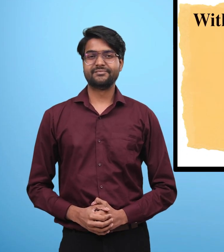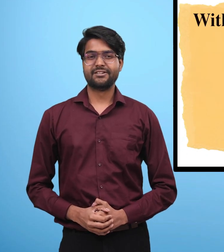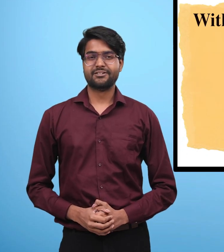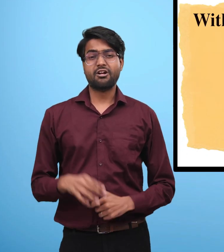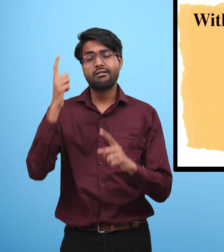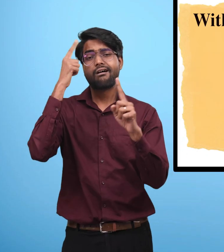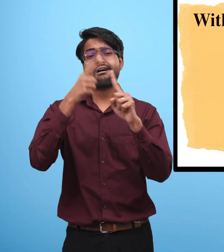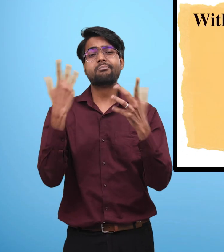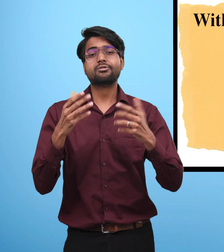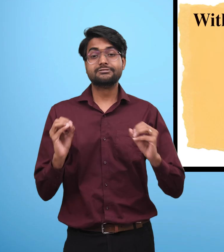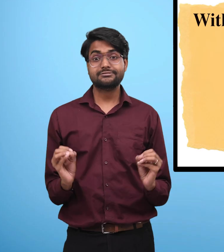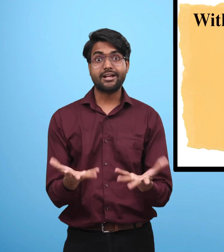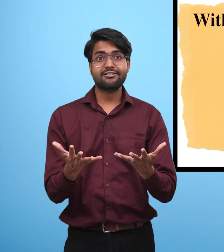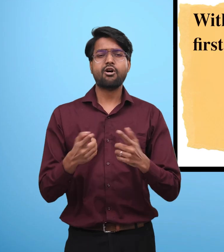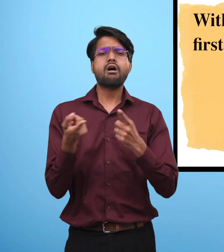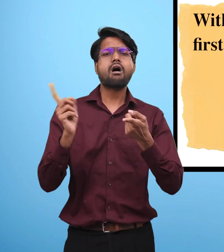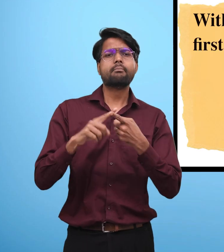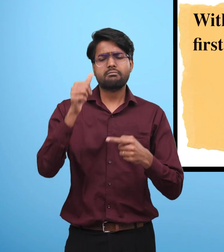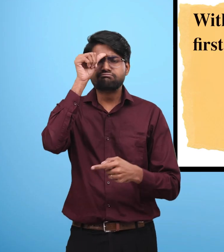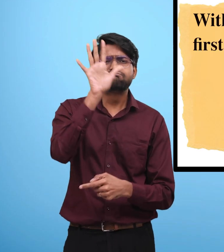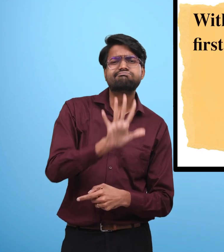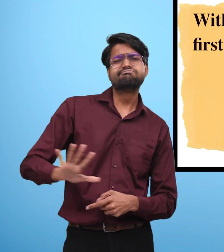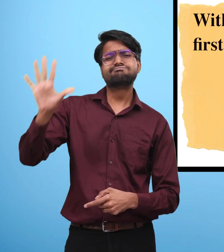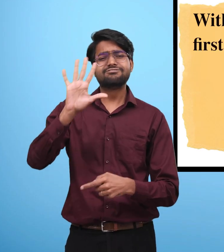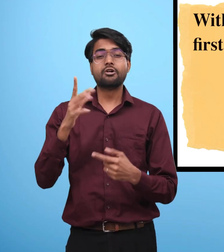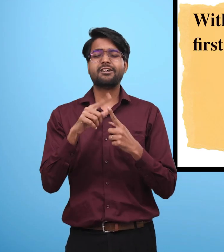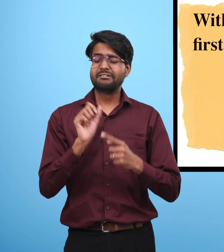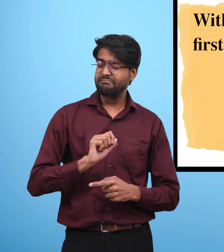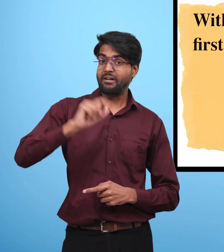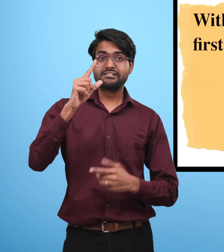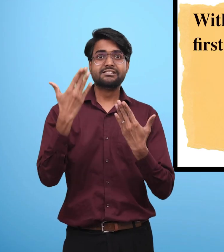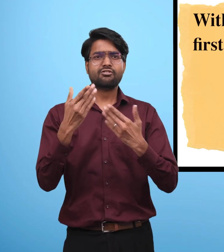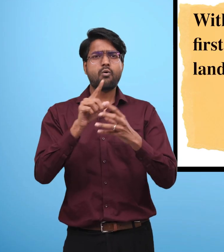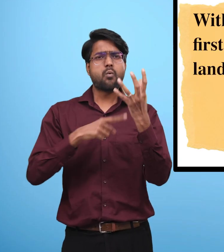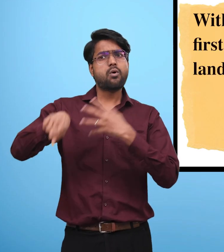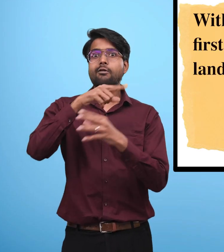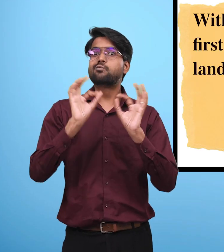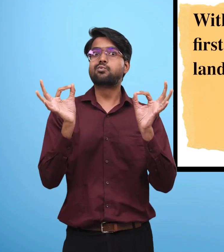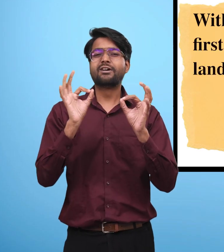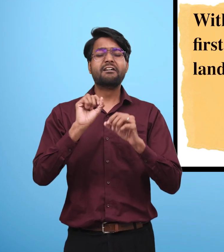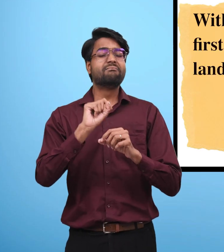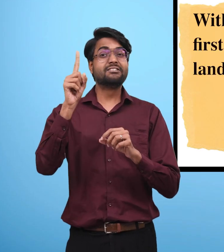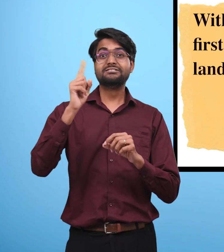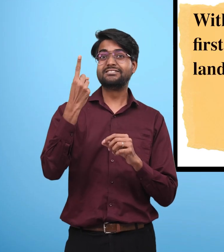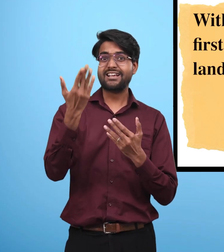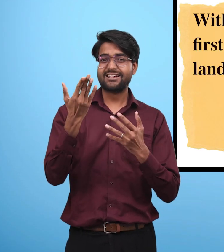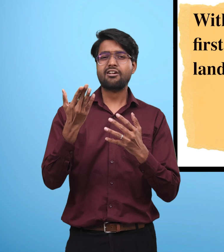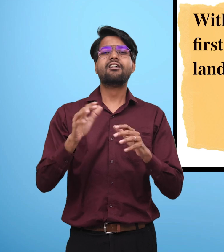With this mission, India became the first country in the world to achieve a landing near the little